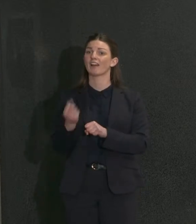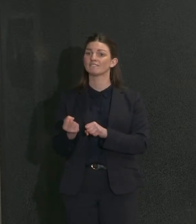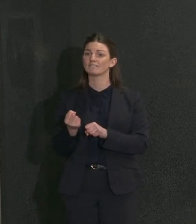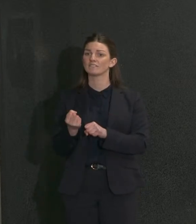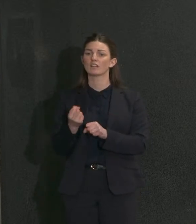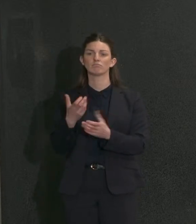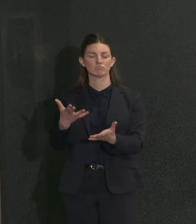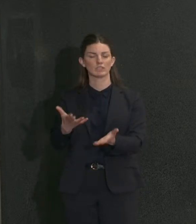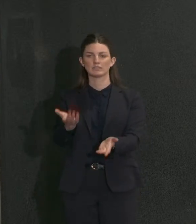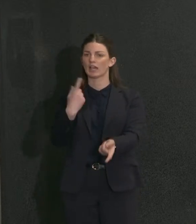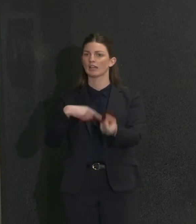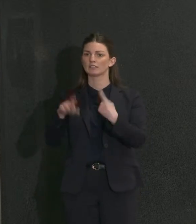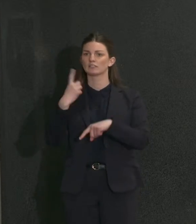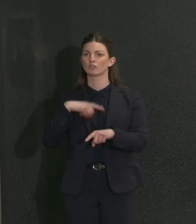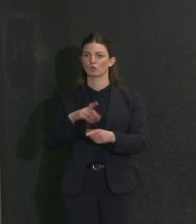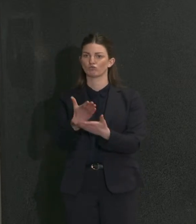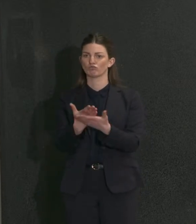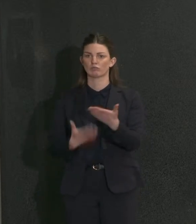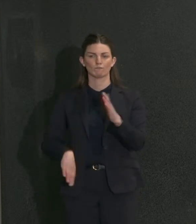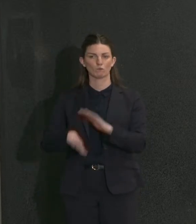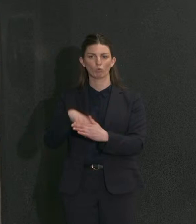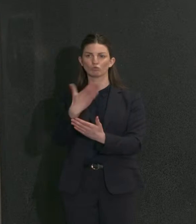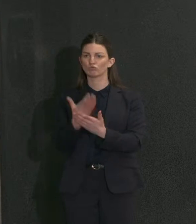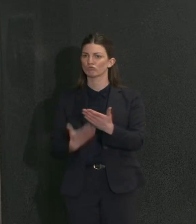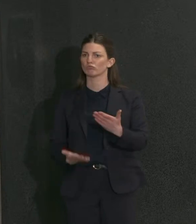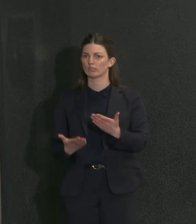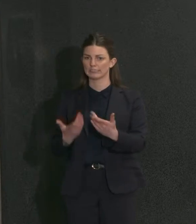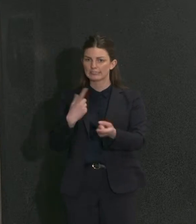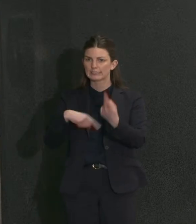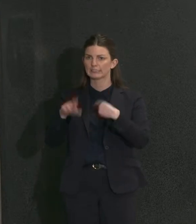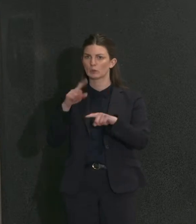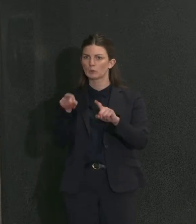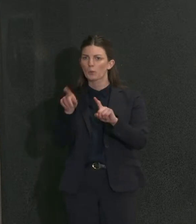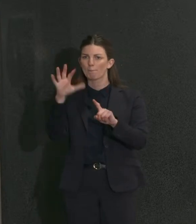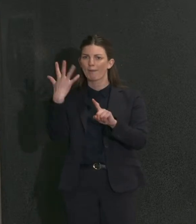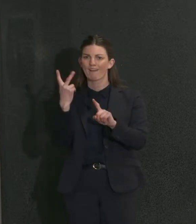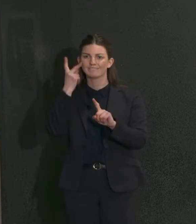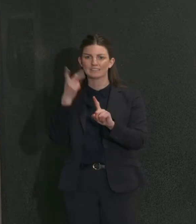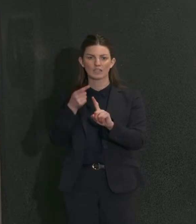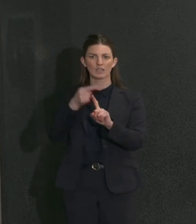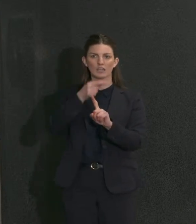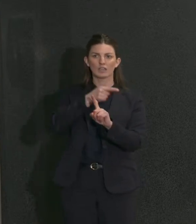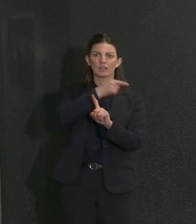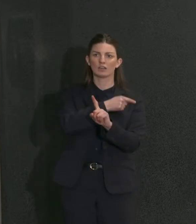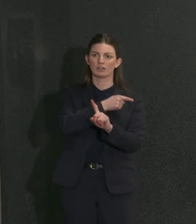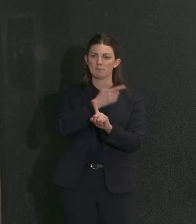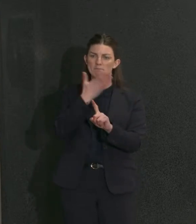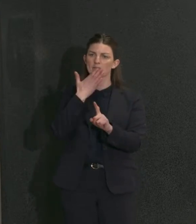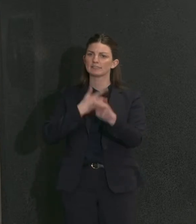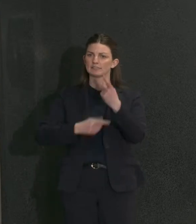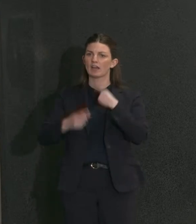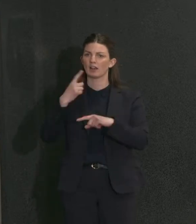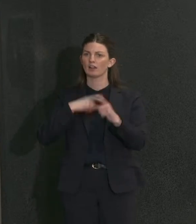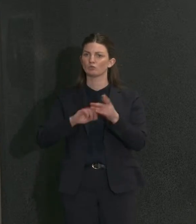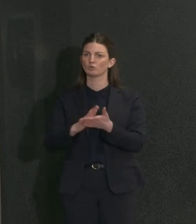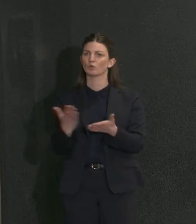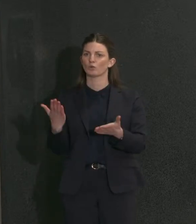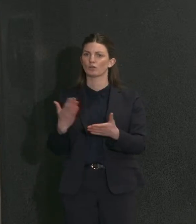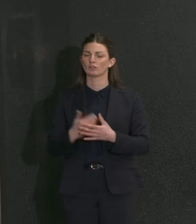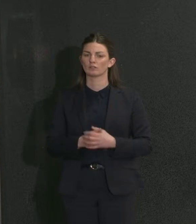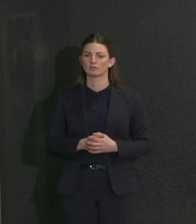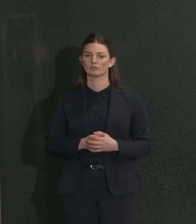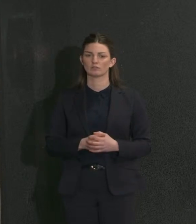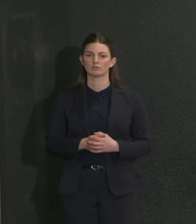levy, as good as that might make us feel for a bit. I'm not criticising that. And there is a sense of, as I think Candice indicated, a sense of